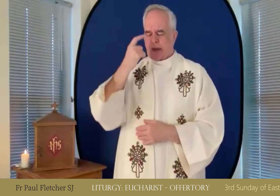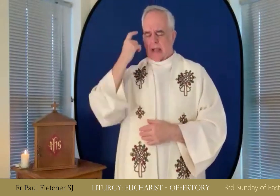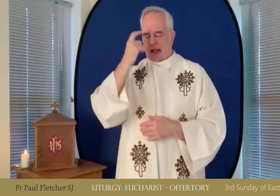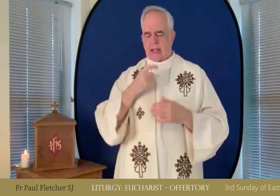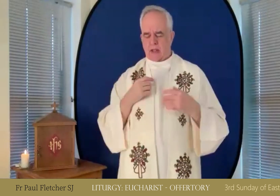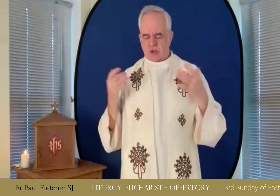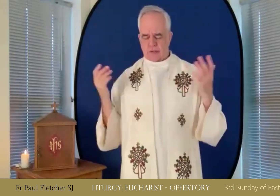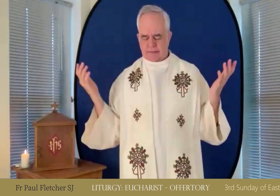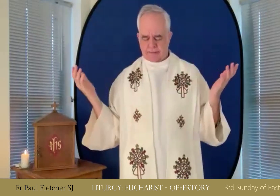intention.